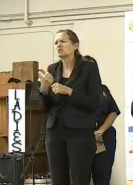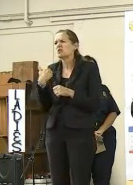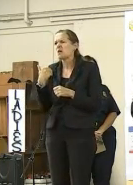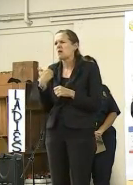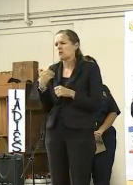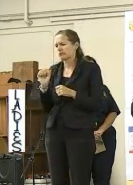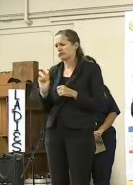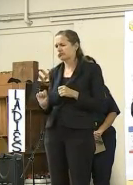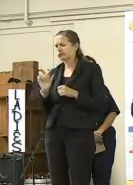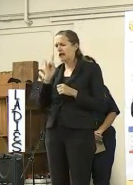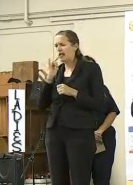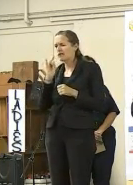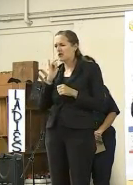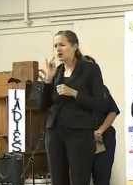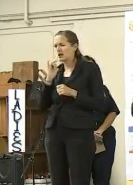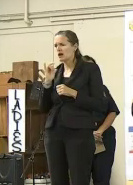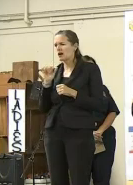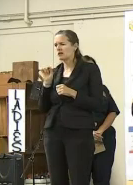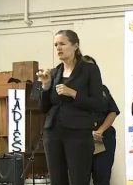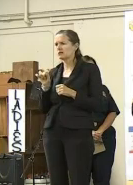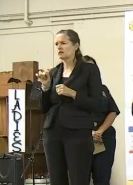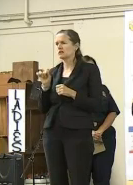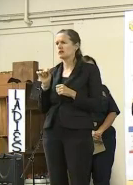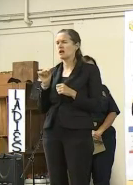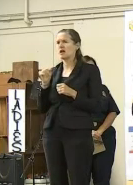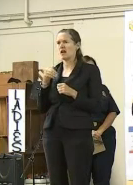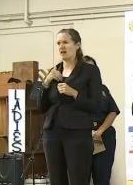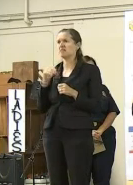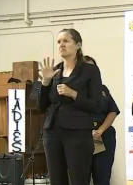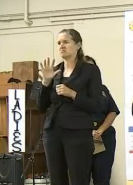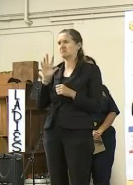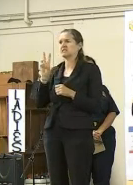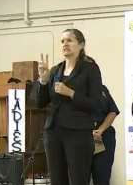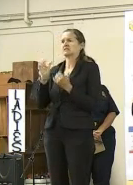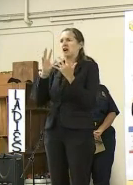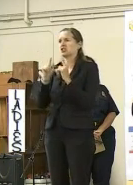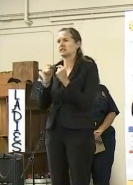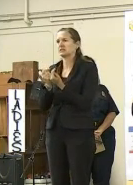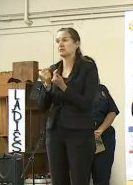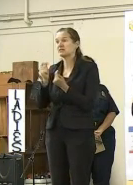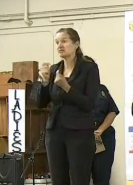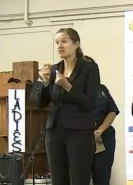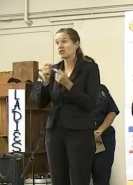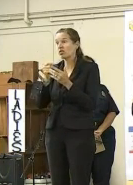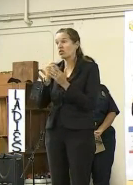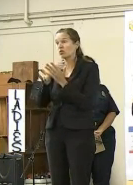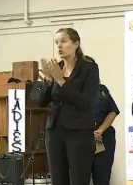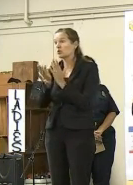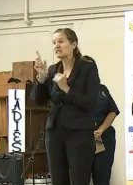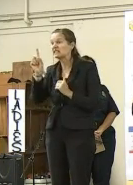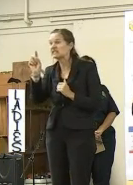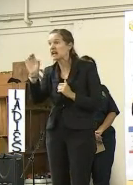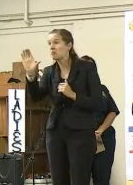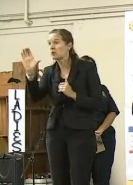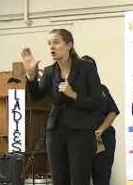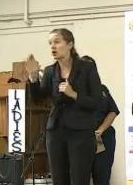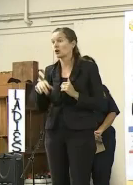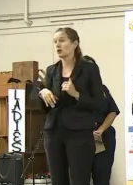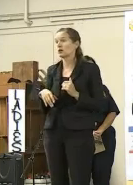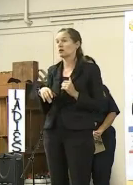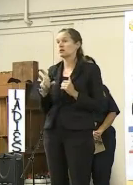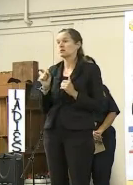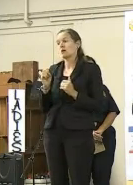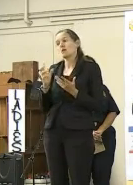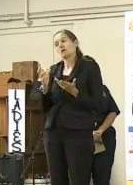of the Cal Fire teams out of the six clearing in December. And so those are things we have to look at. It's all about, you